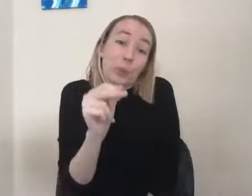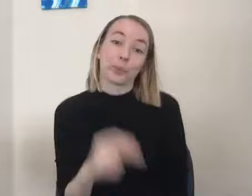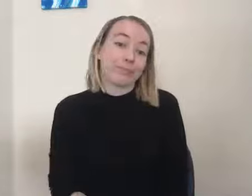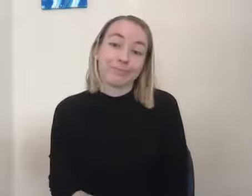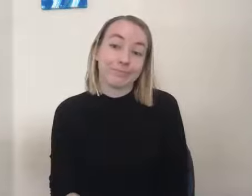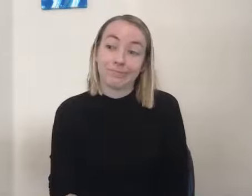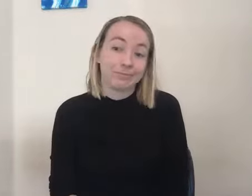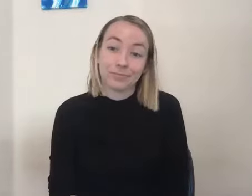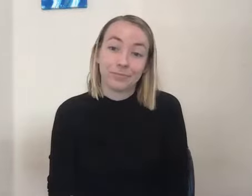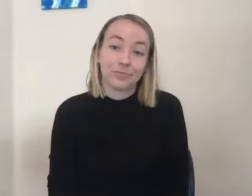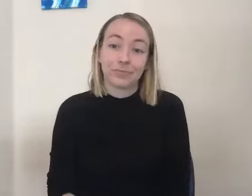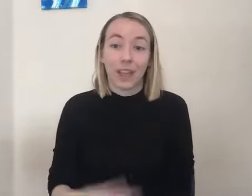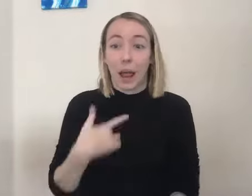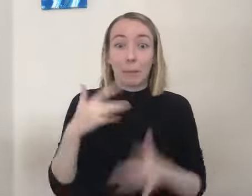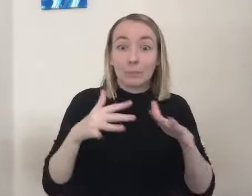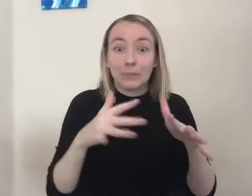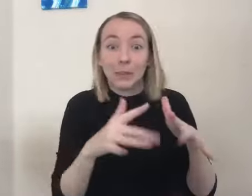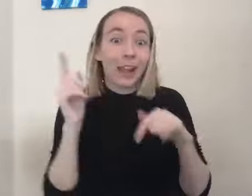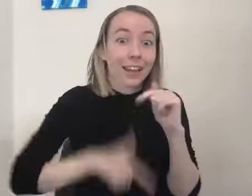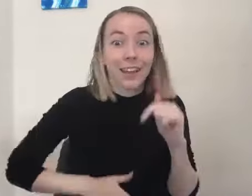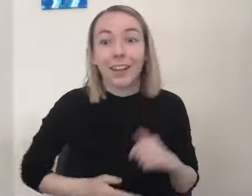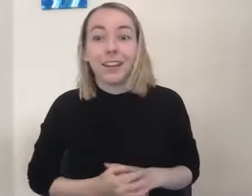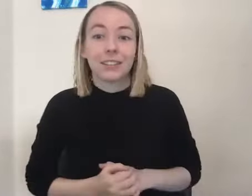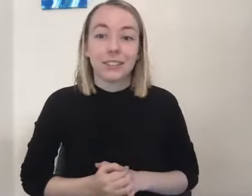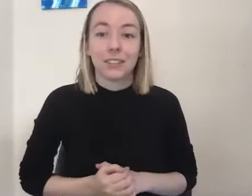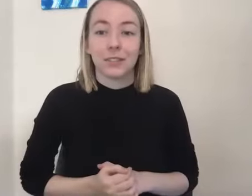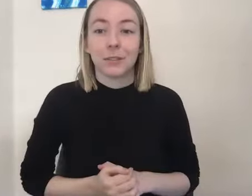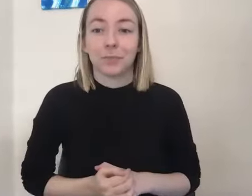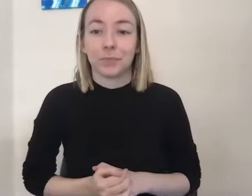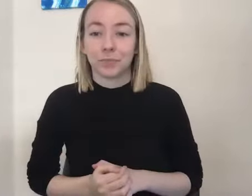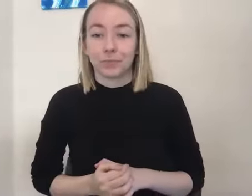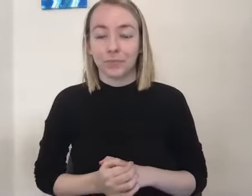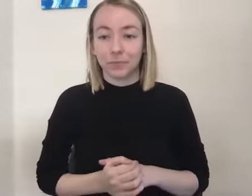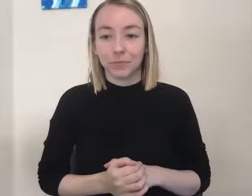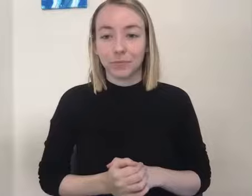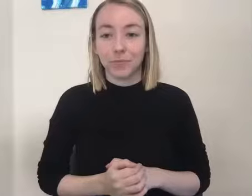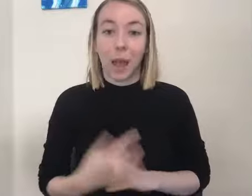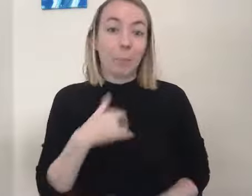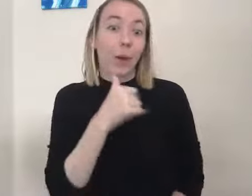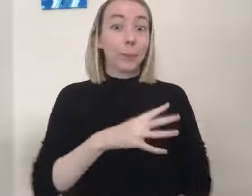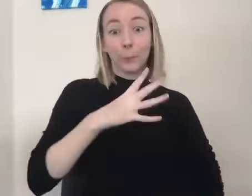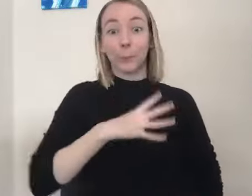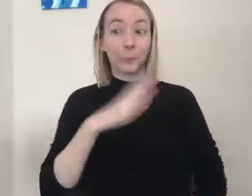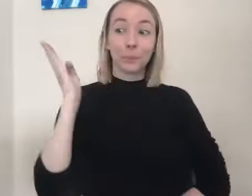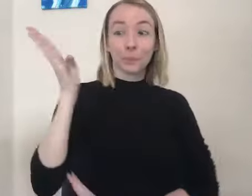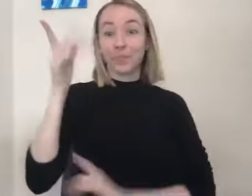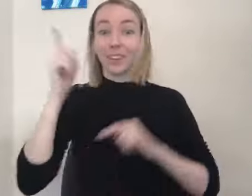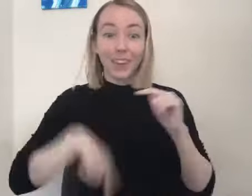I done a convention a couple of weeks ago and asked me to talk in the 12 steps in 15, 20 minutes. It nearly broke me, because I should have just said